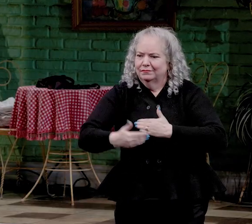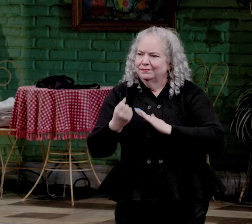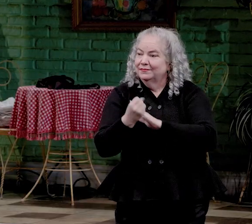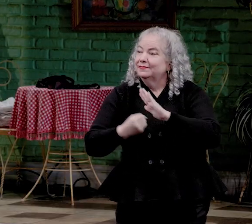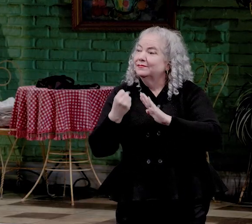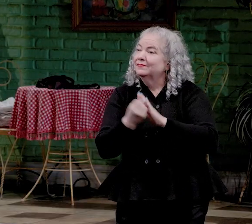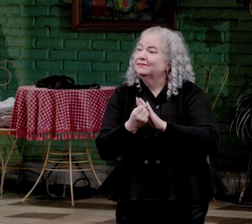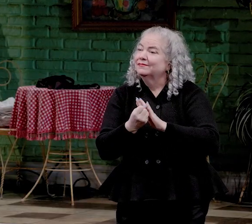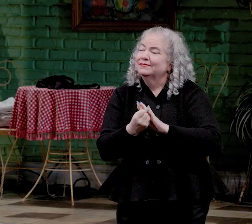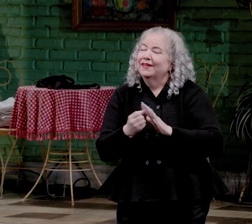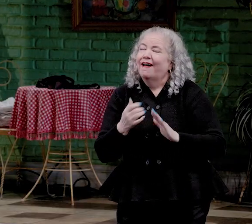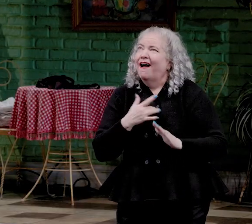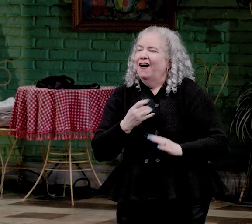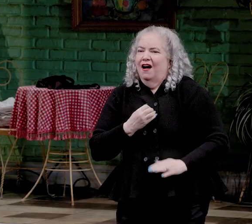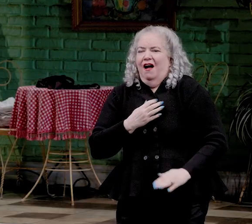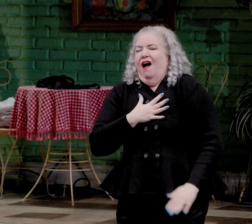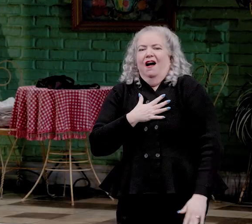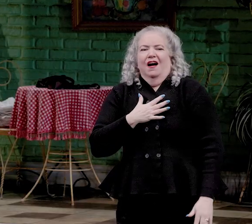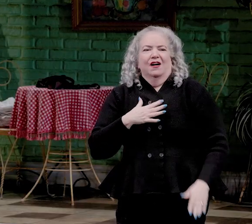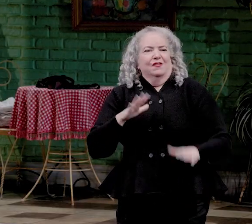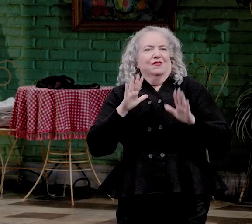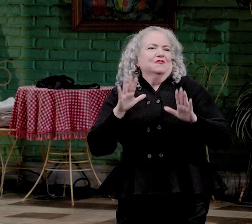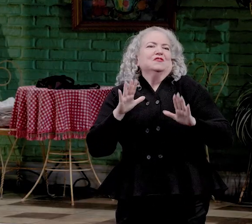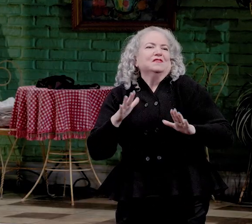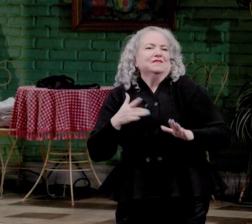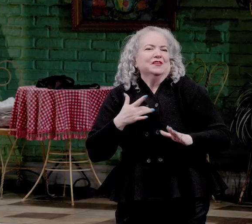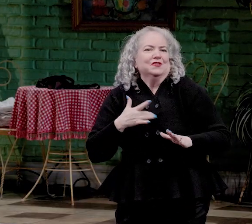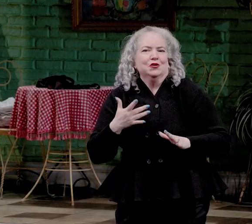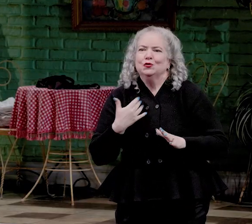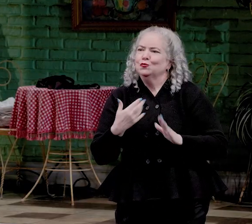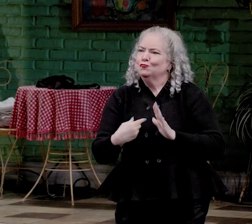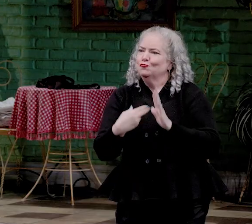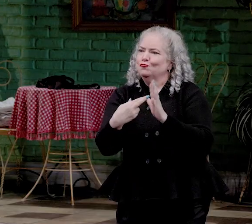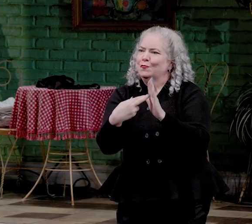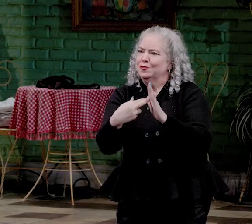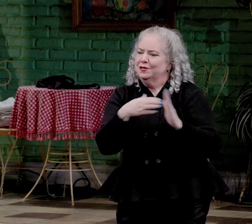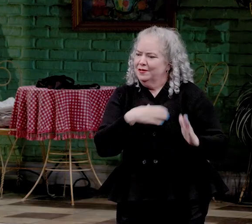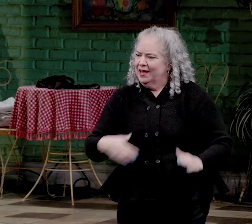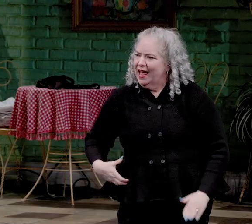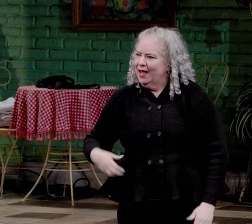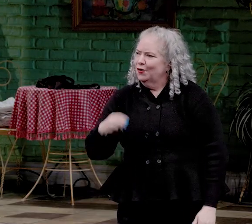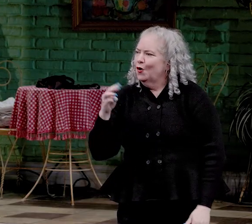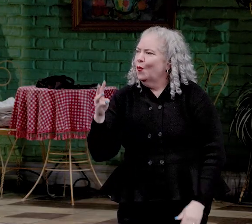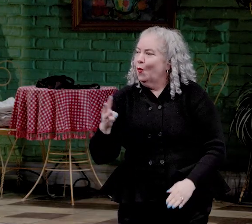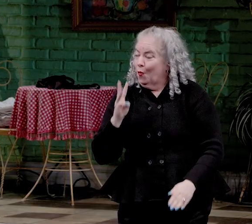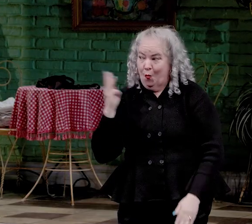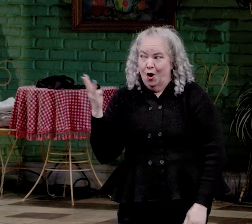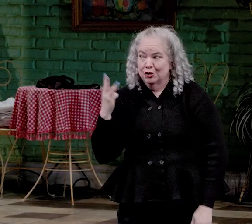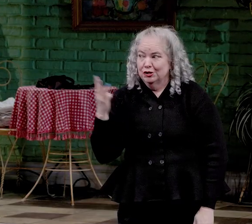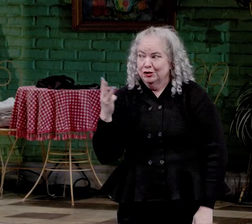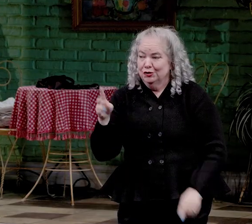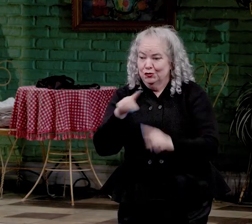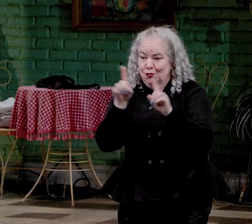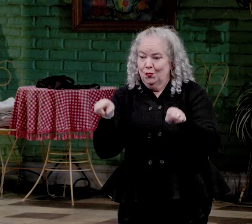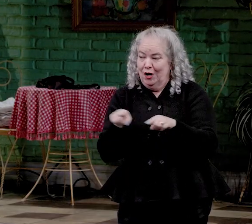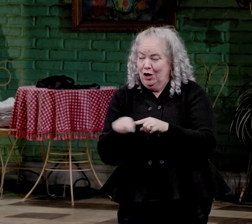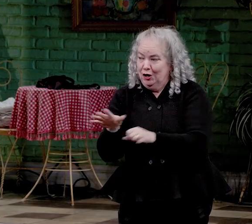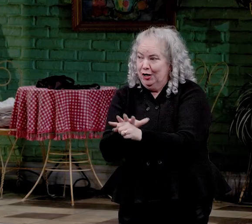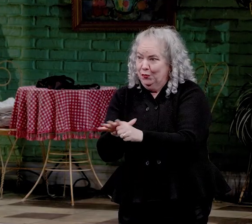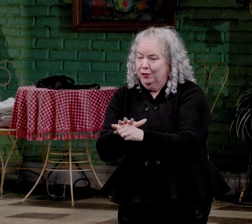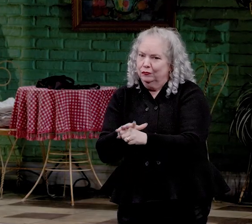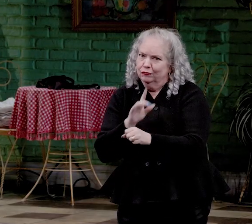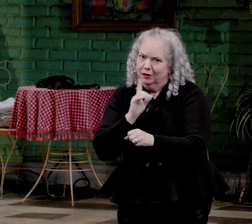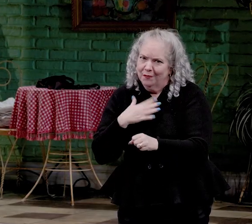It does my heart a world of good to be here on behalf of the mayor in the Washington Square neighborhood, literally in my backyard, as